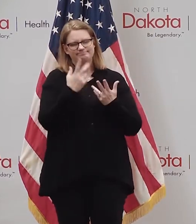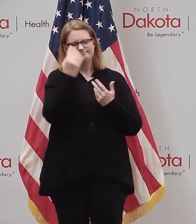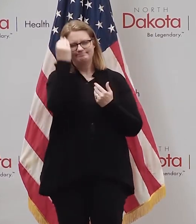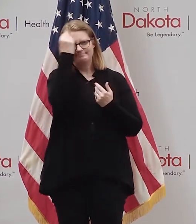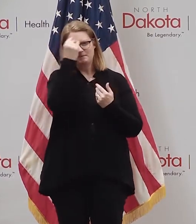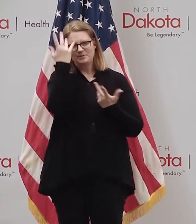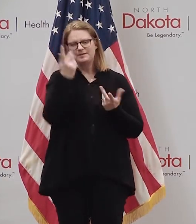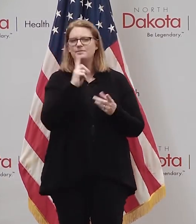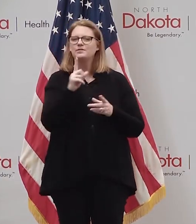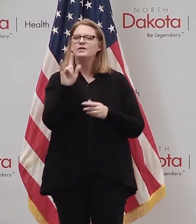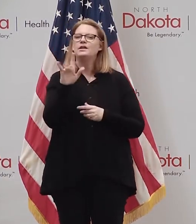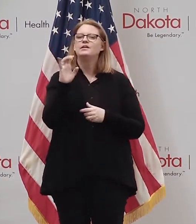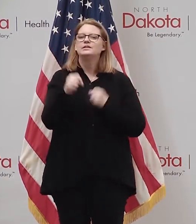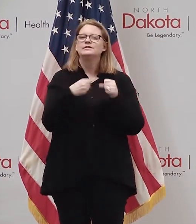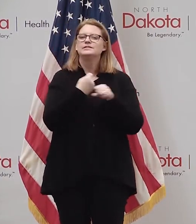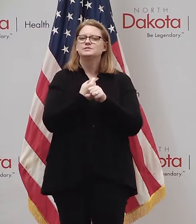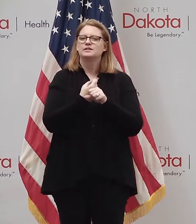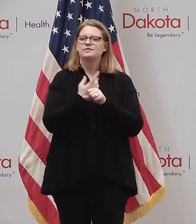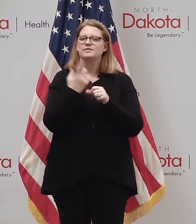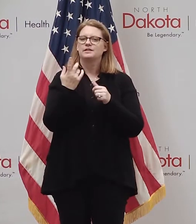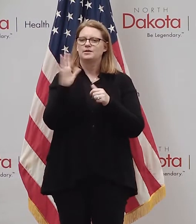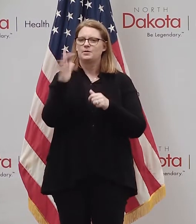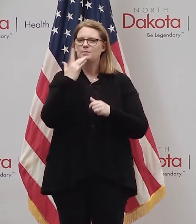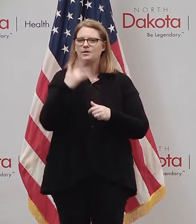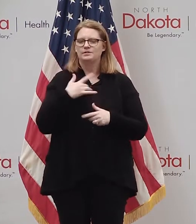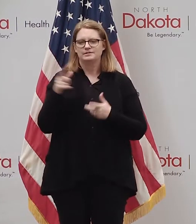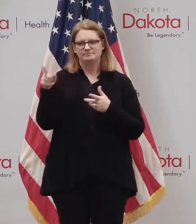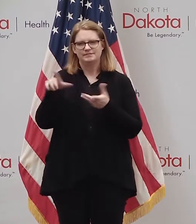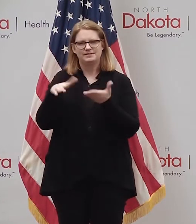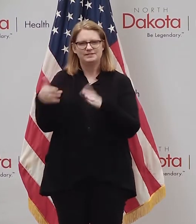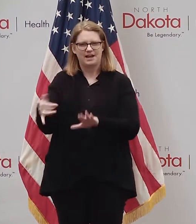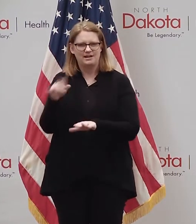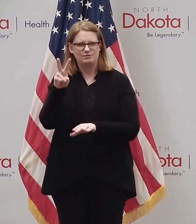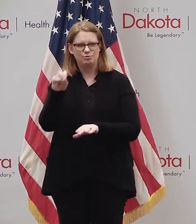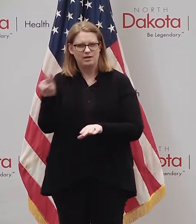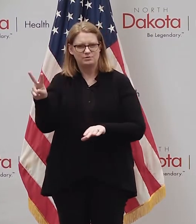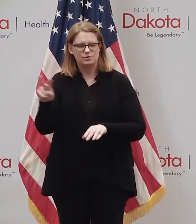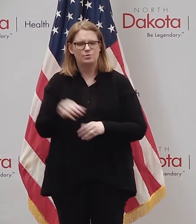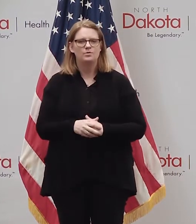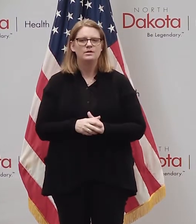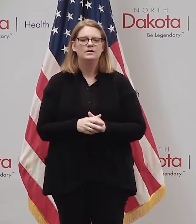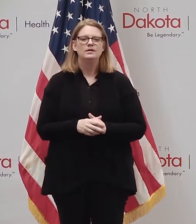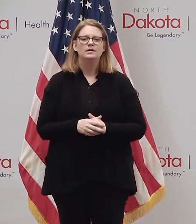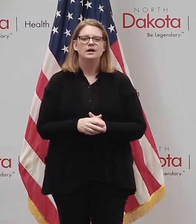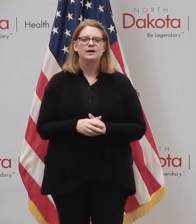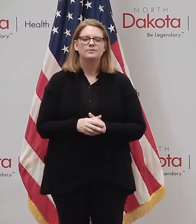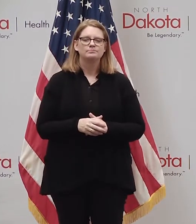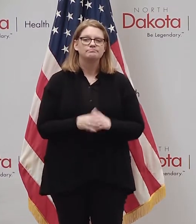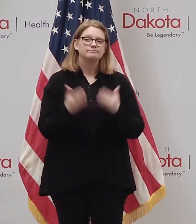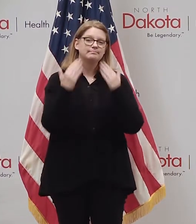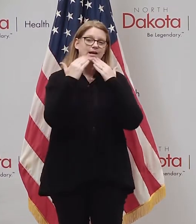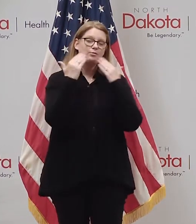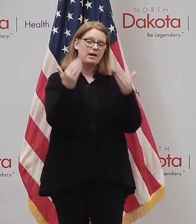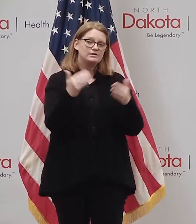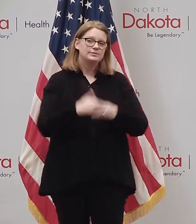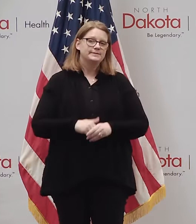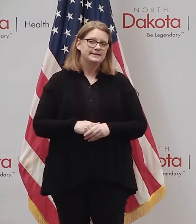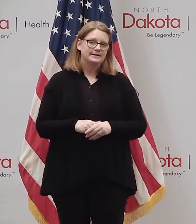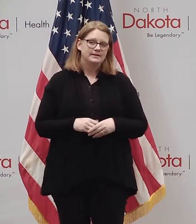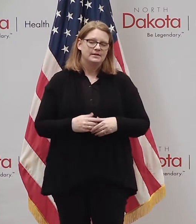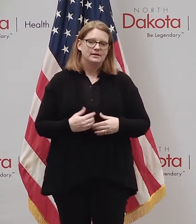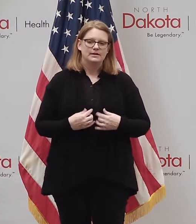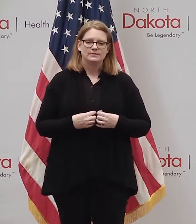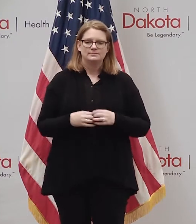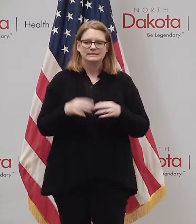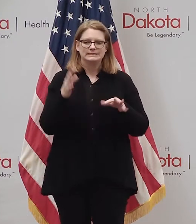of the birth of Peggy Lee. She passed away in 2002. Gratitude section.